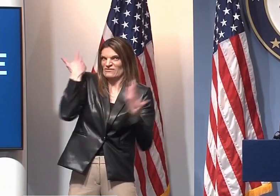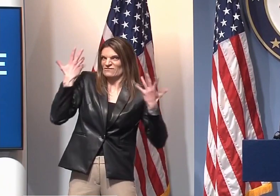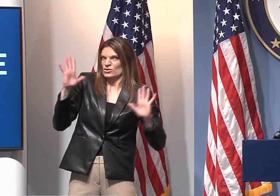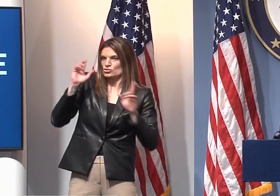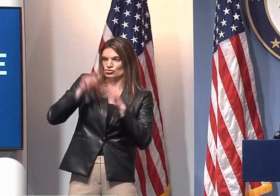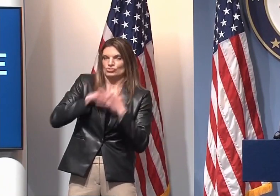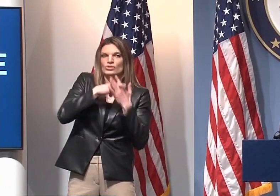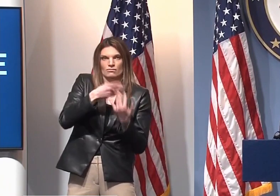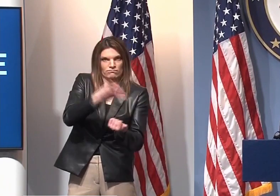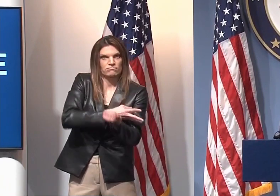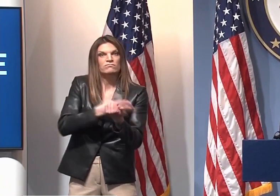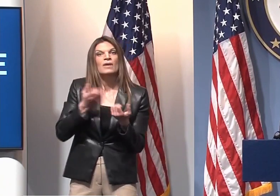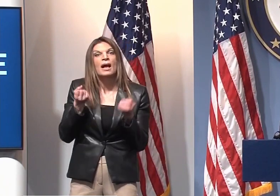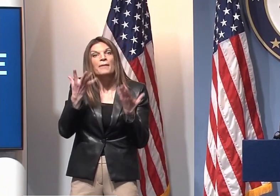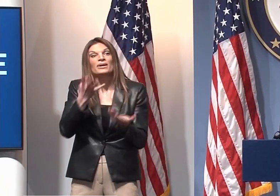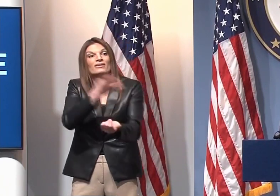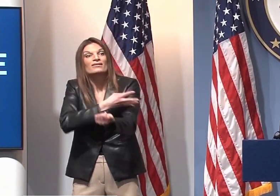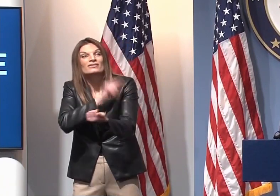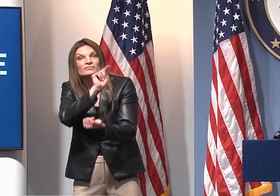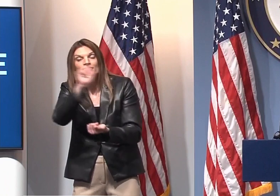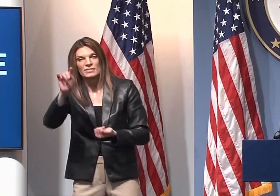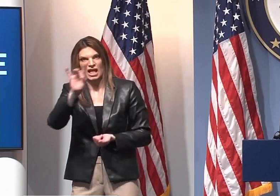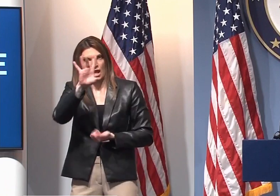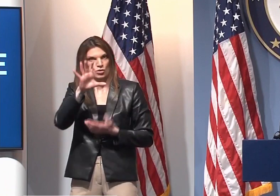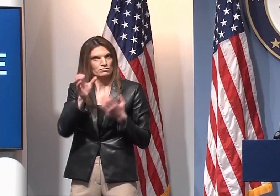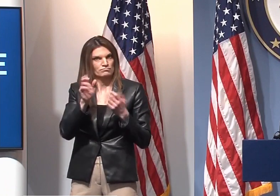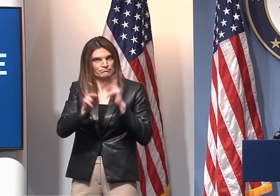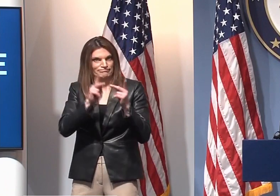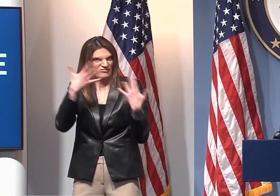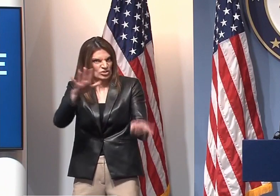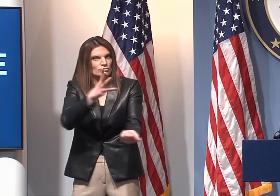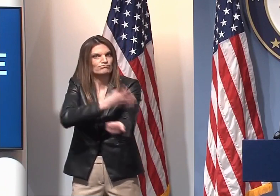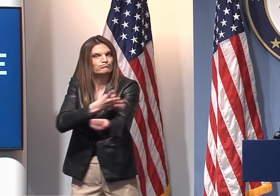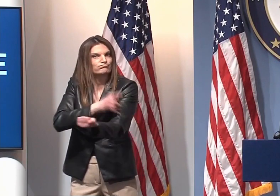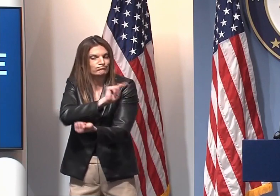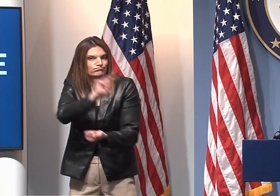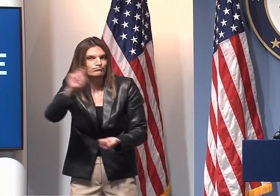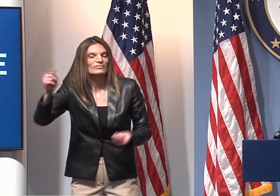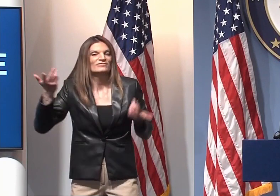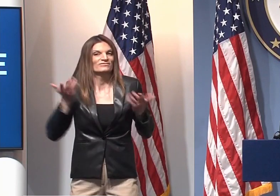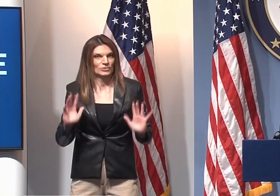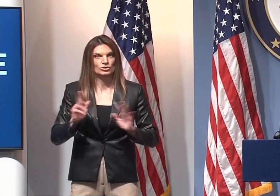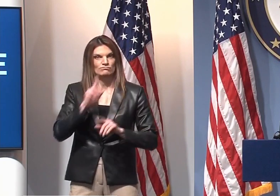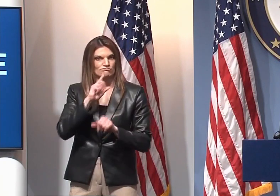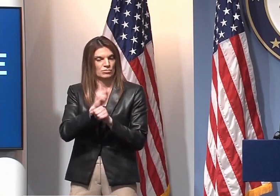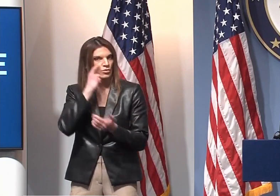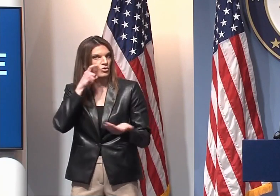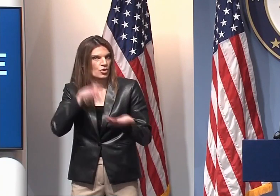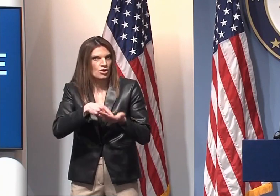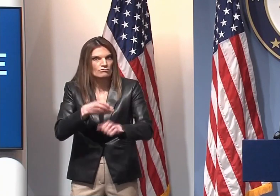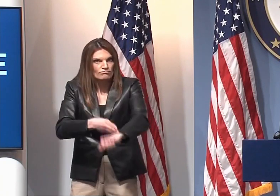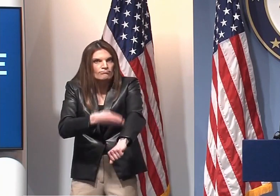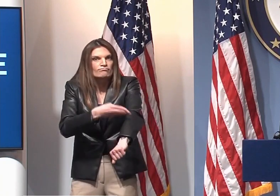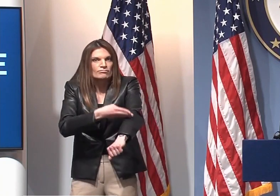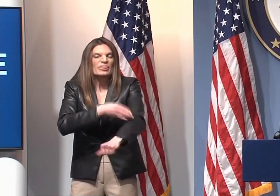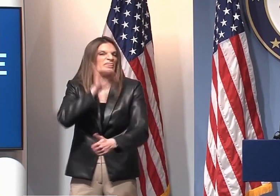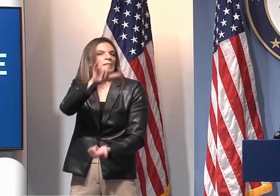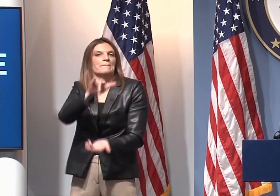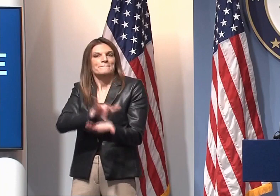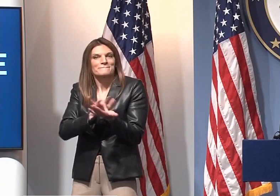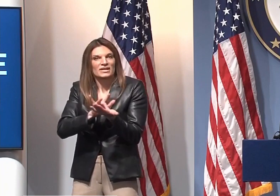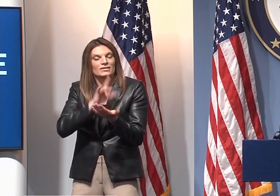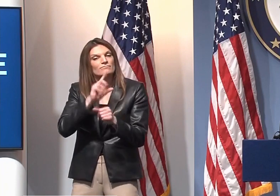over 800 infusions throughout our 6 sites of infusion. The therapy has been shown to help